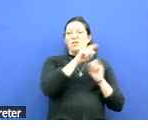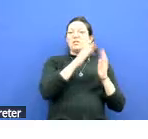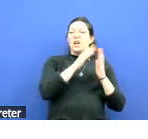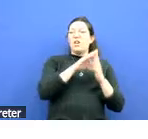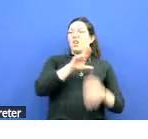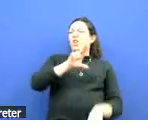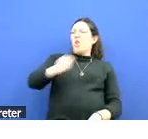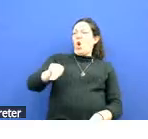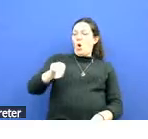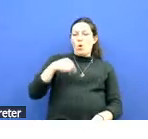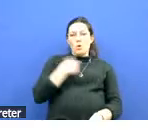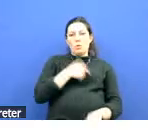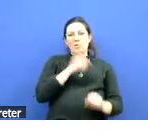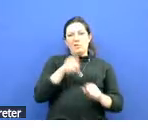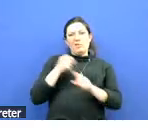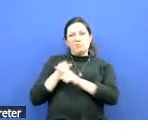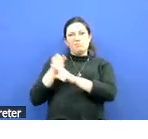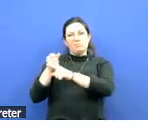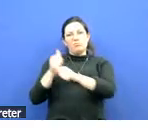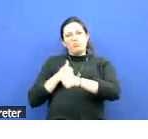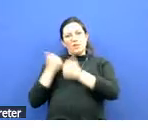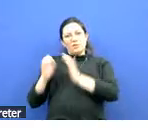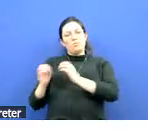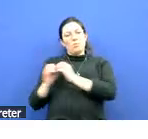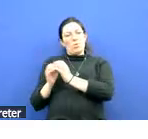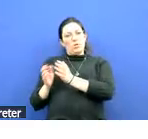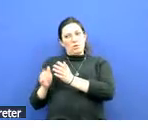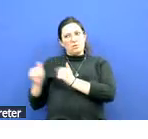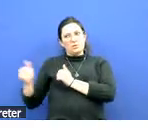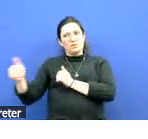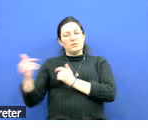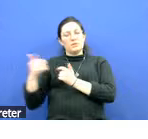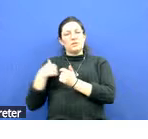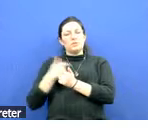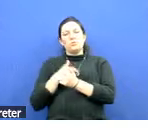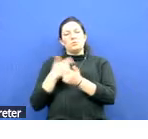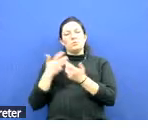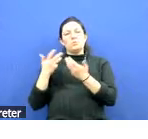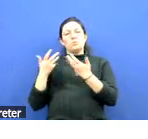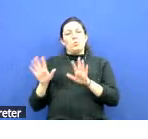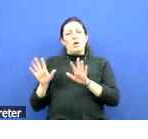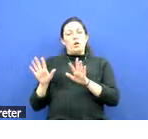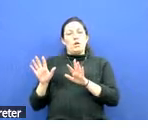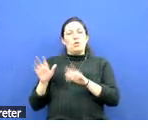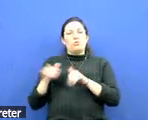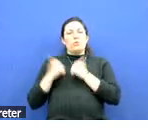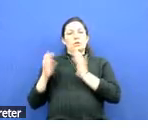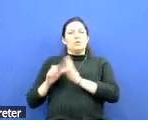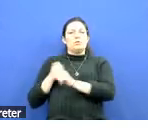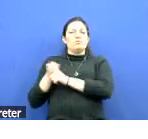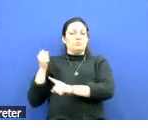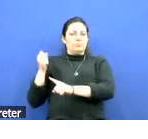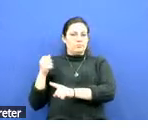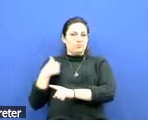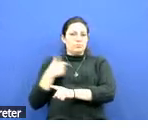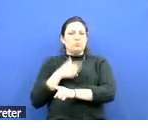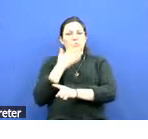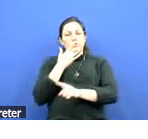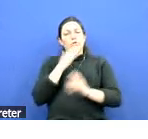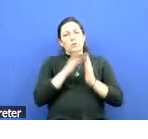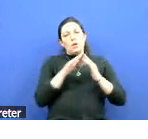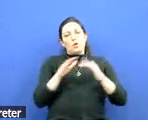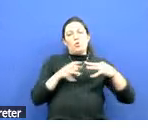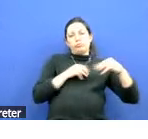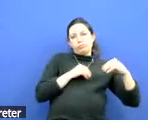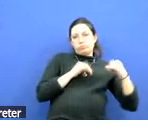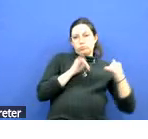but generally speaking, it spares a lot of folks from having to deal with us at the easements. The second bullet point there talks about how we